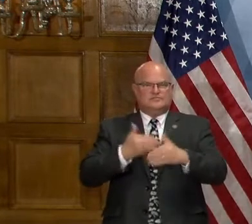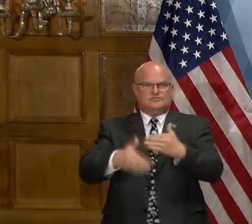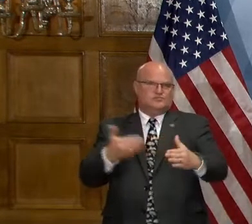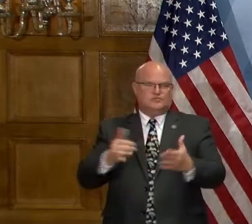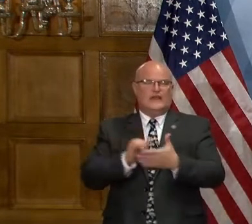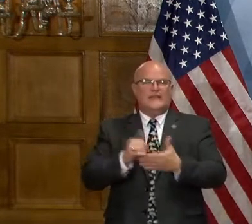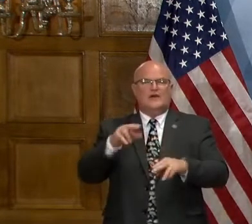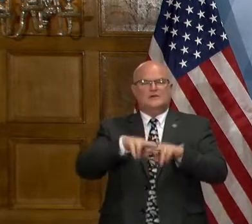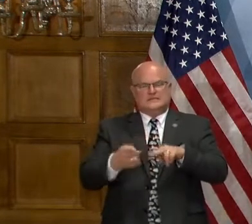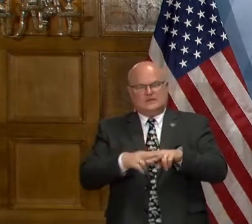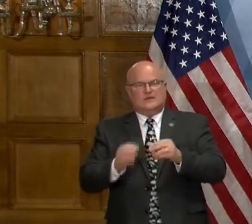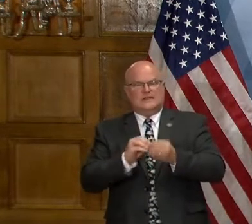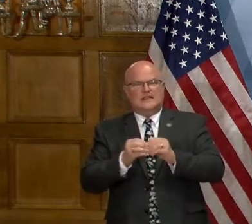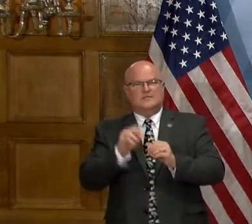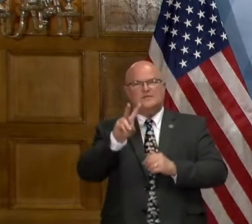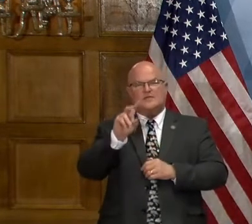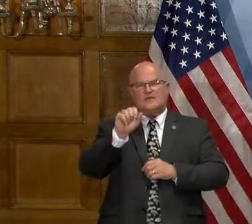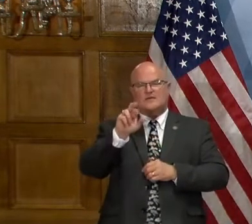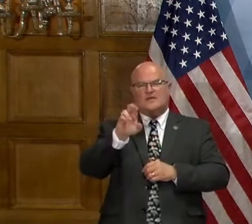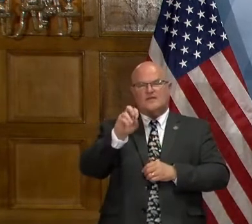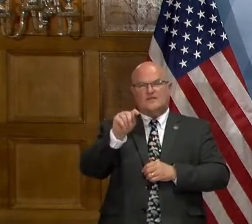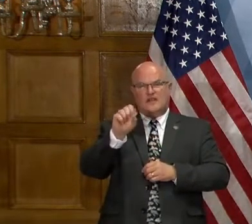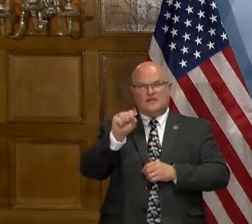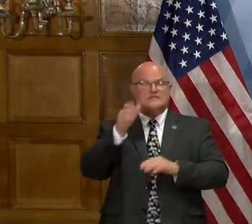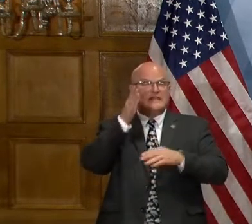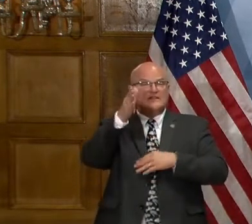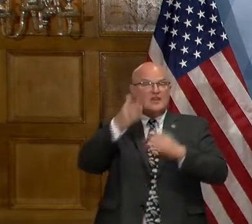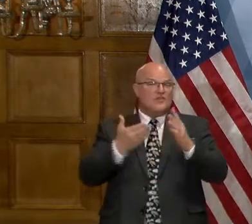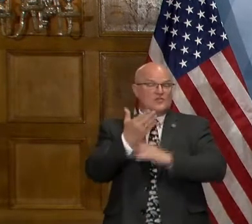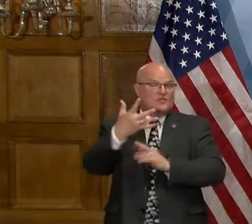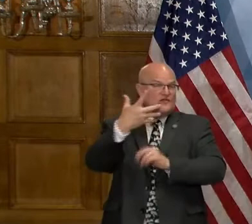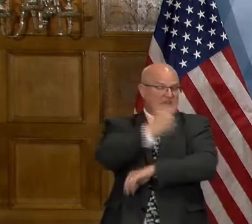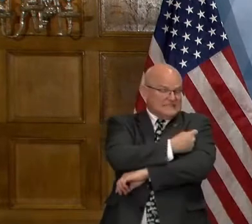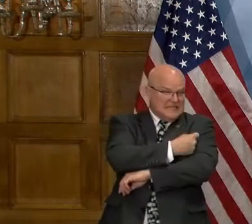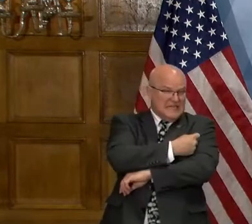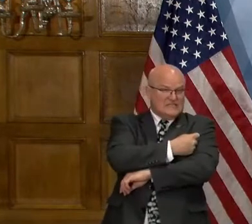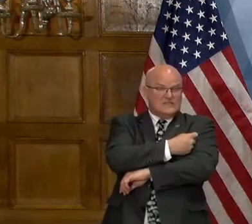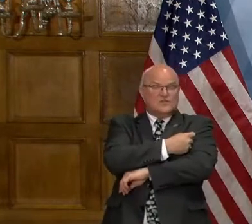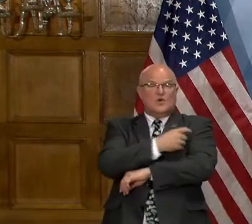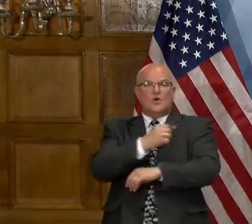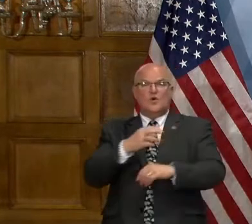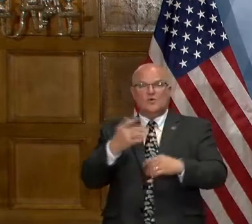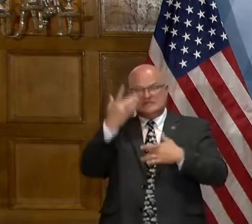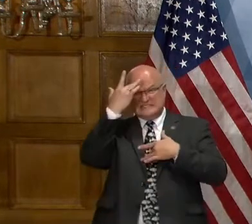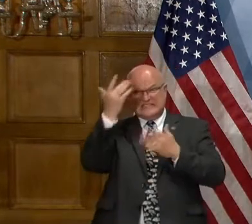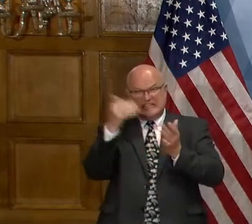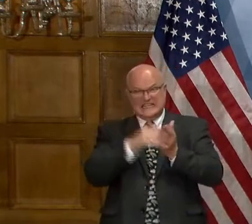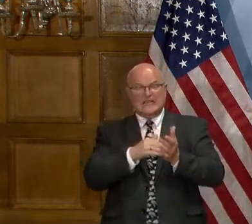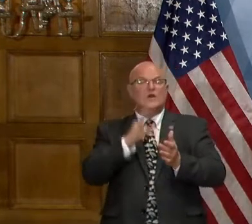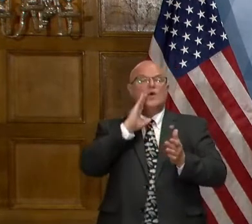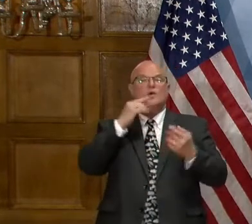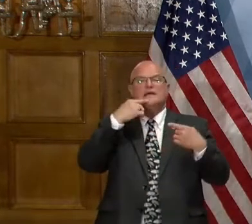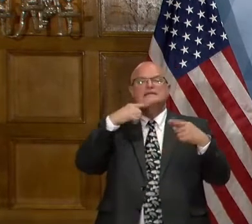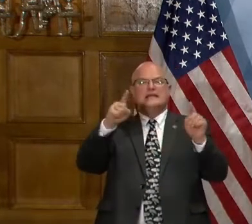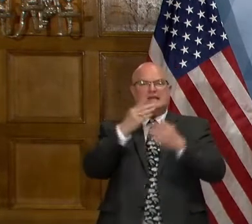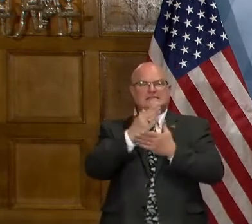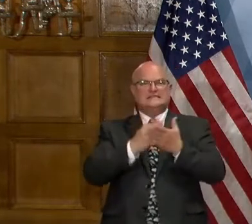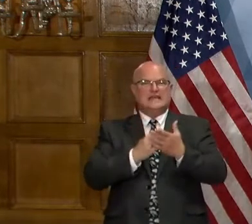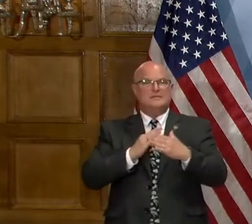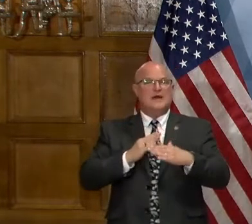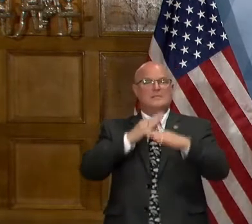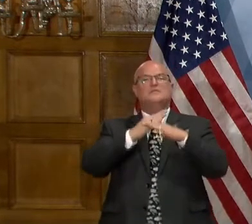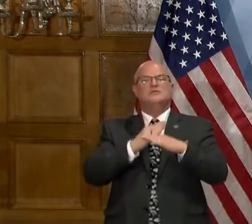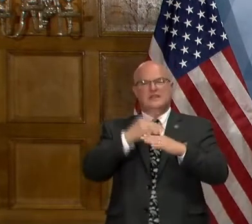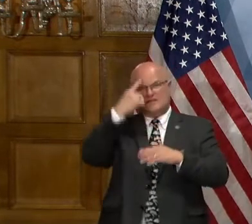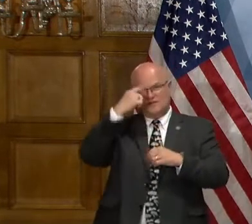number of variants. Eventually, either through vaccination or through reinfection, we will attain some degree of immunity to